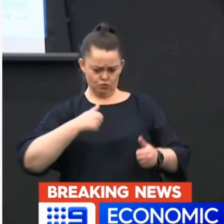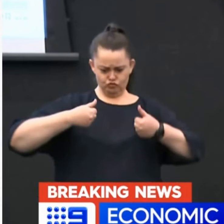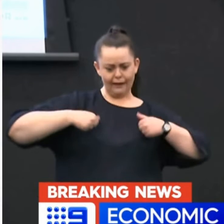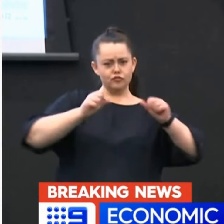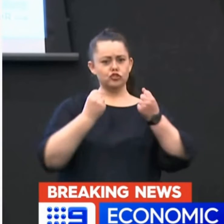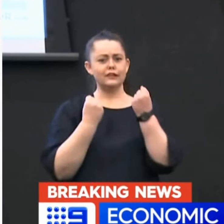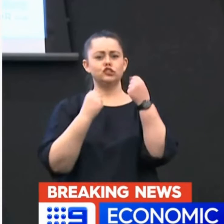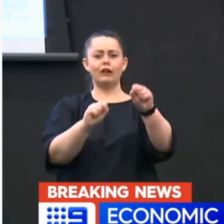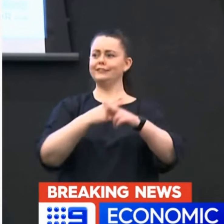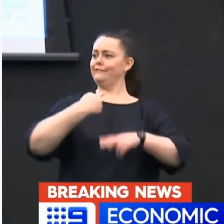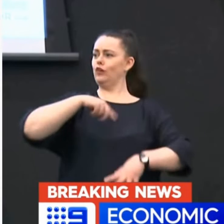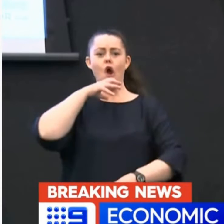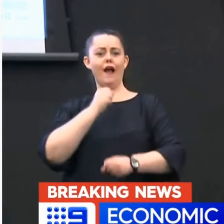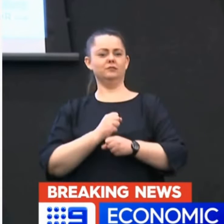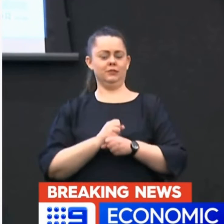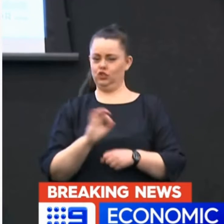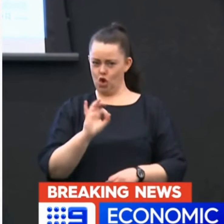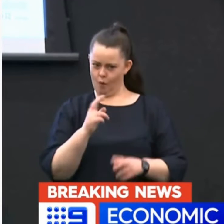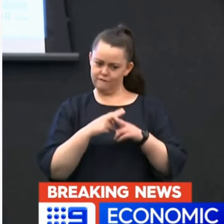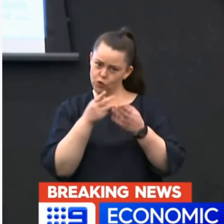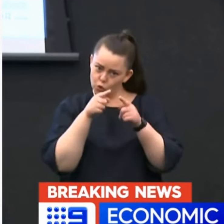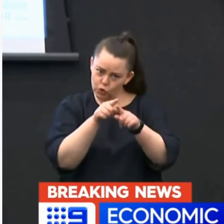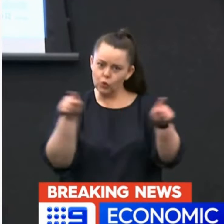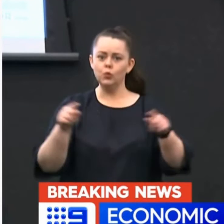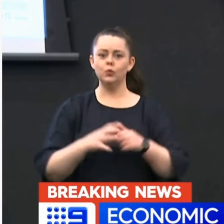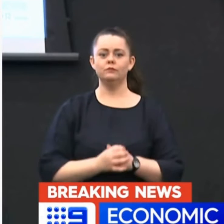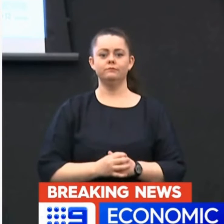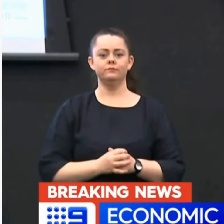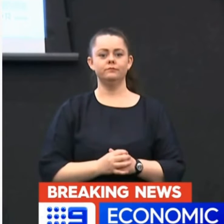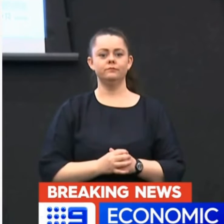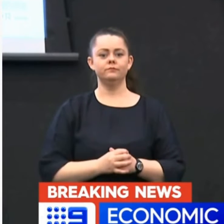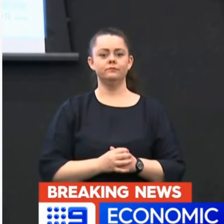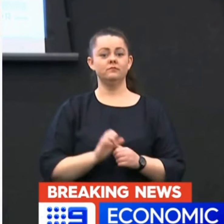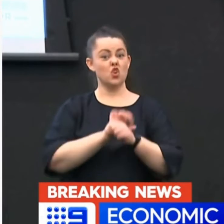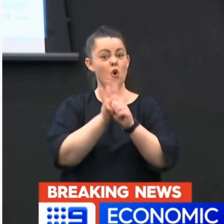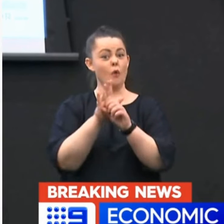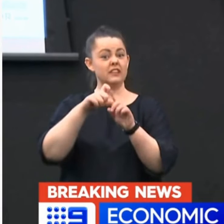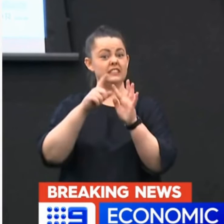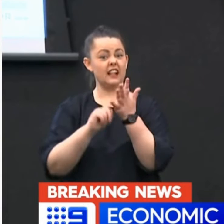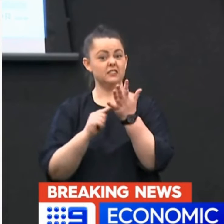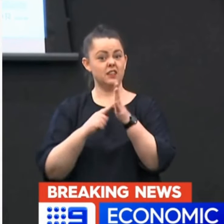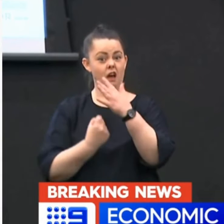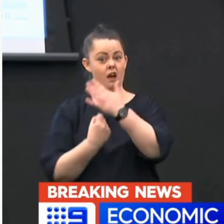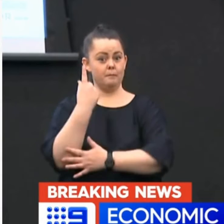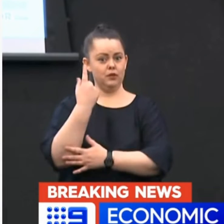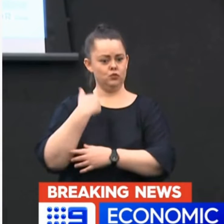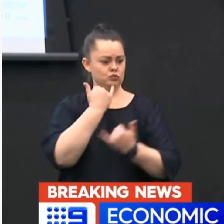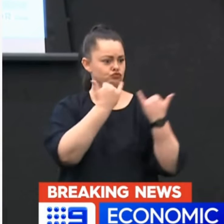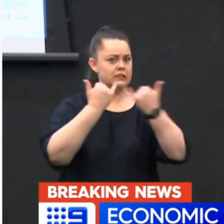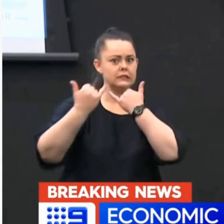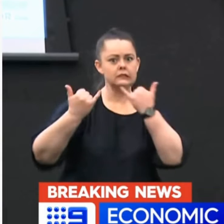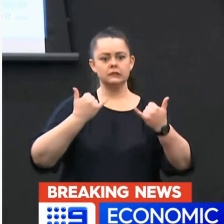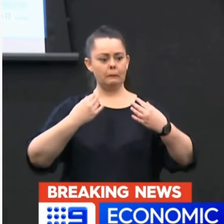plan. And when Delta hit, we hit the phones, speaking to businesses, industry groups,